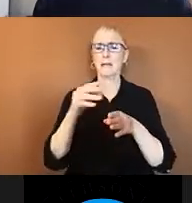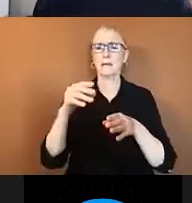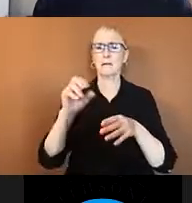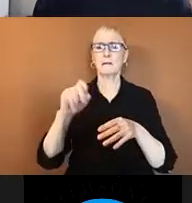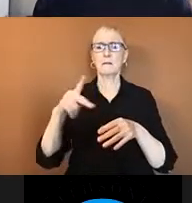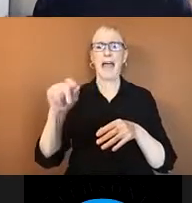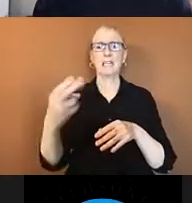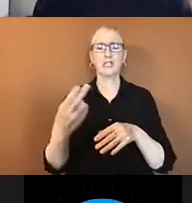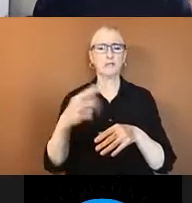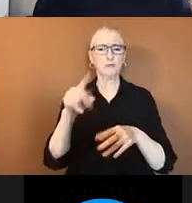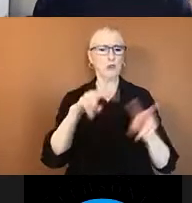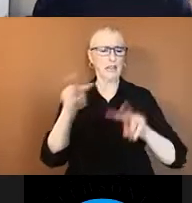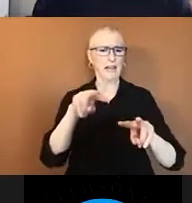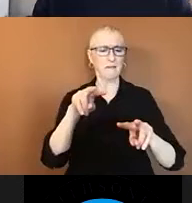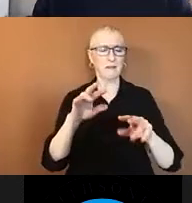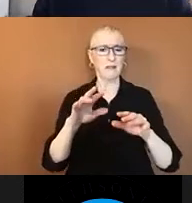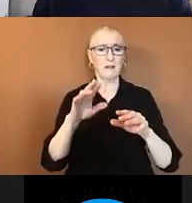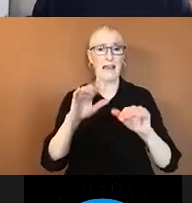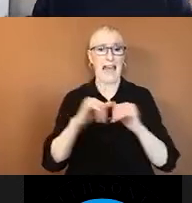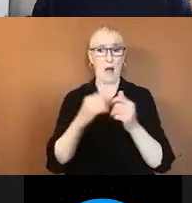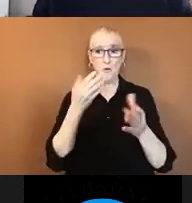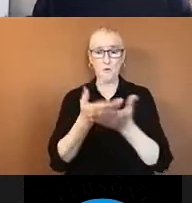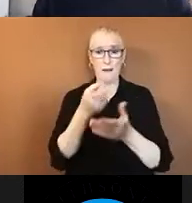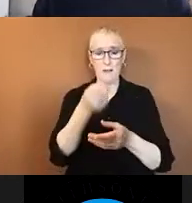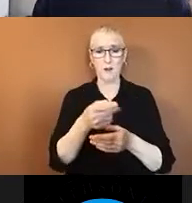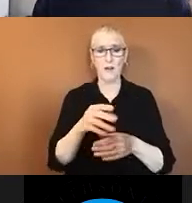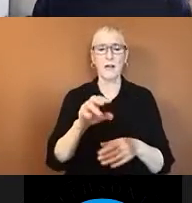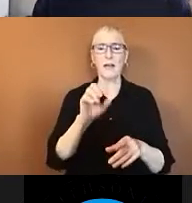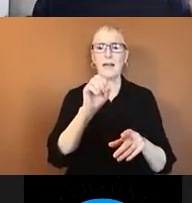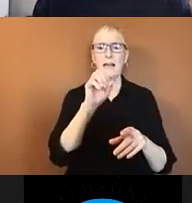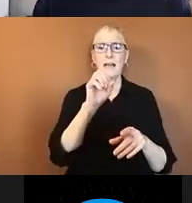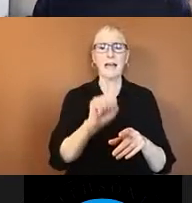you're looking at. You can get to it by going to